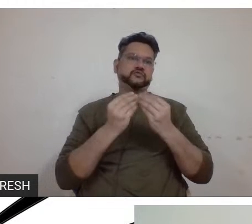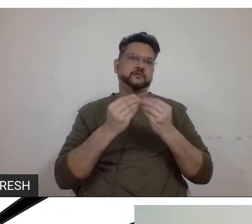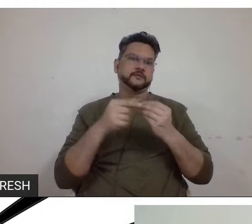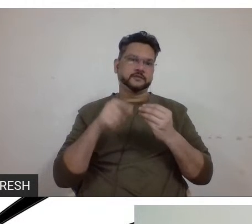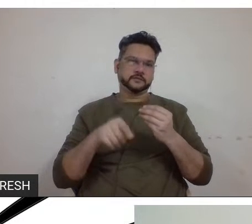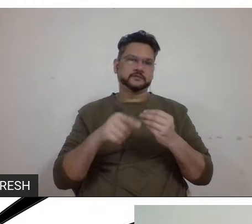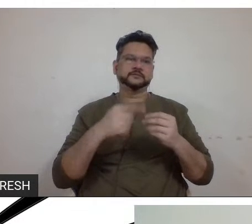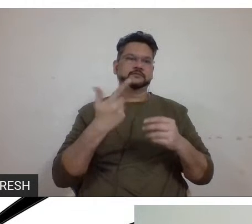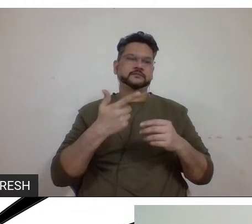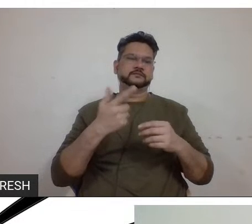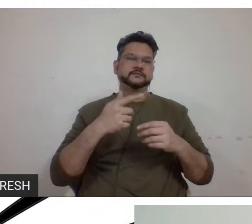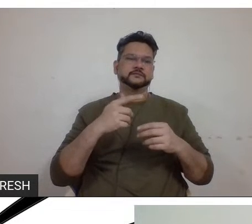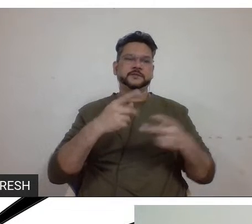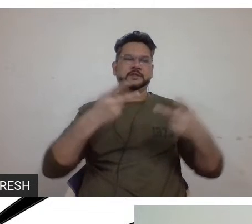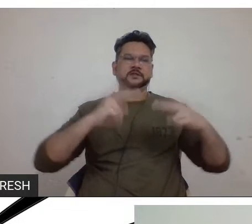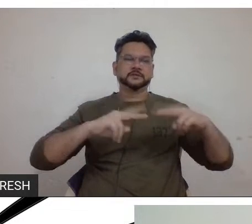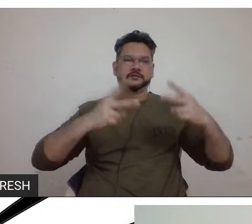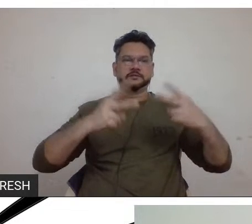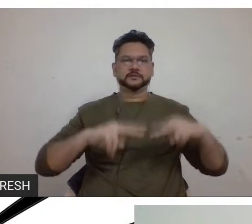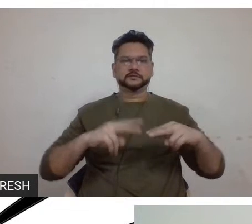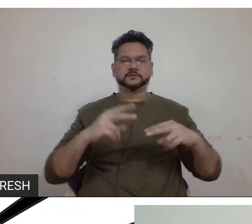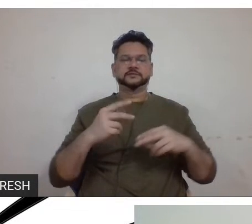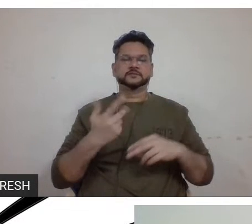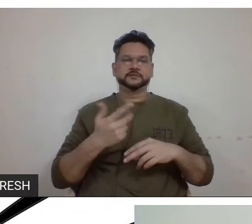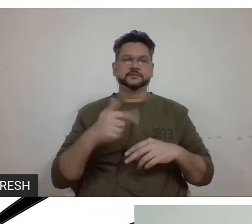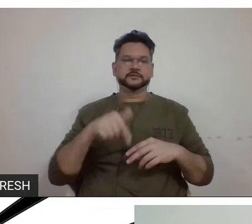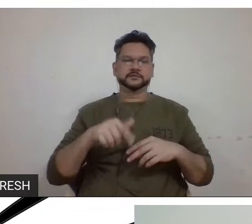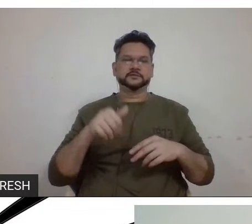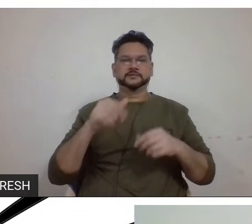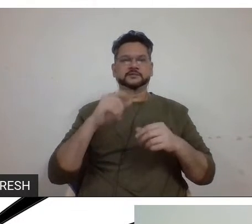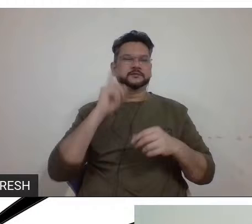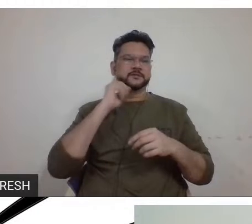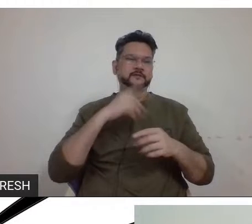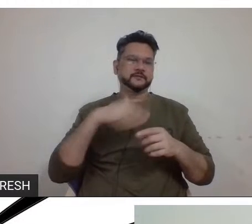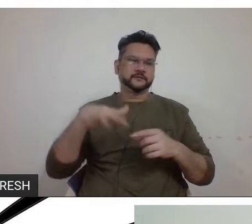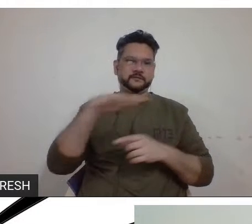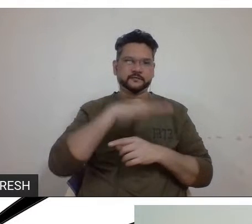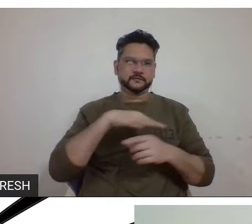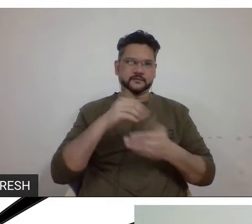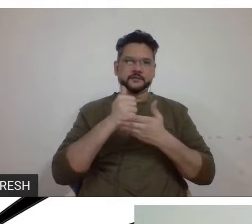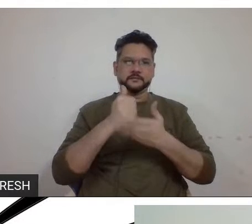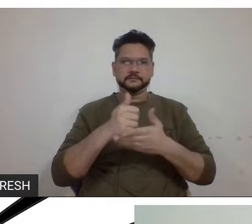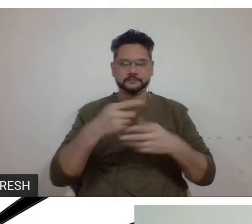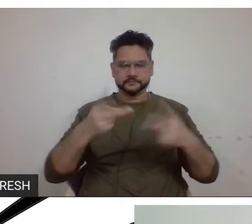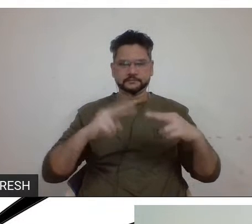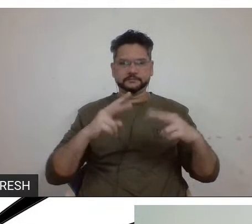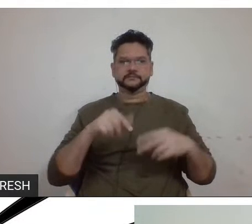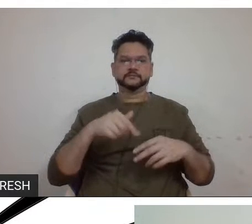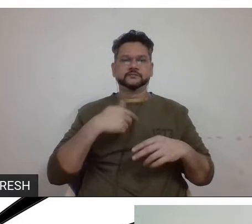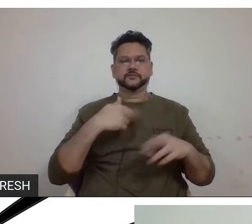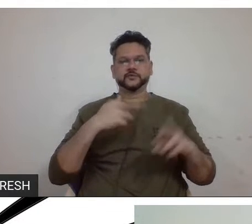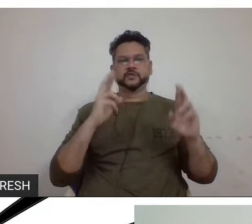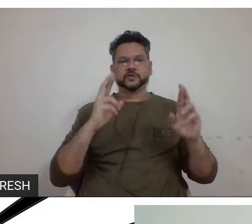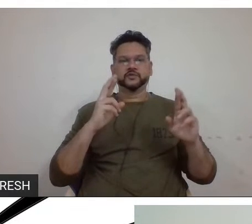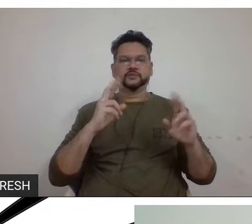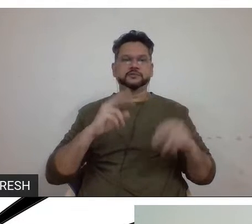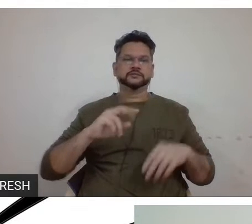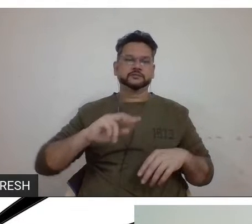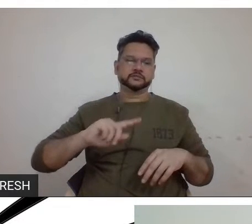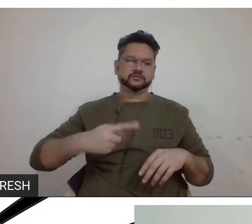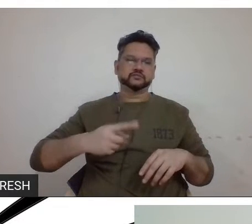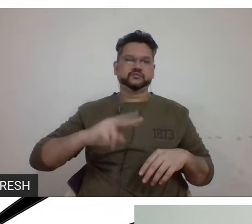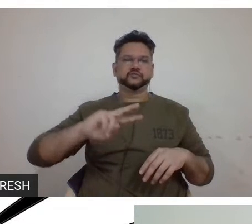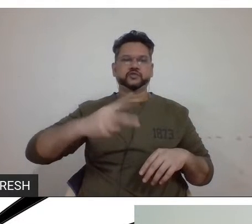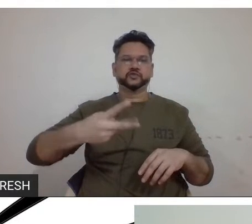system for this community. So we are hopeful we will be making available day after tomorrow. So it will be